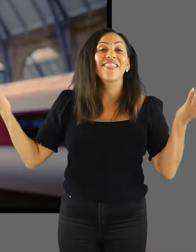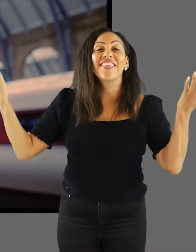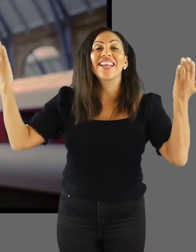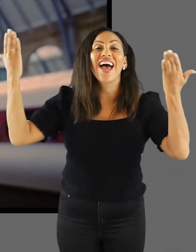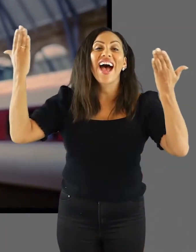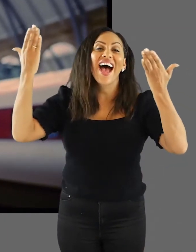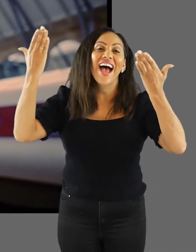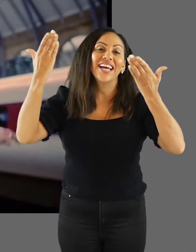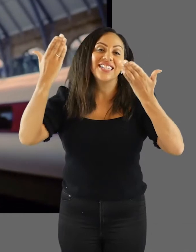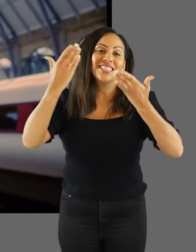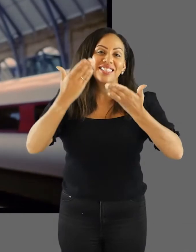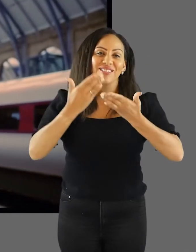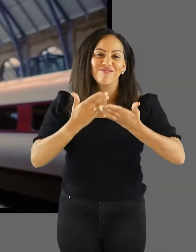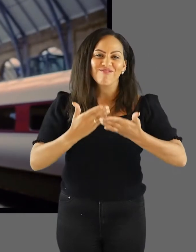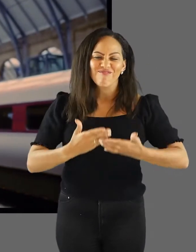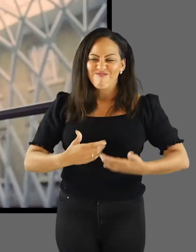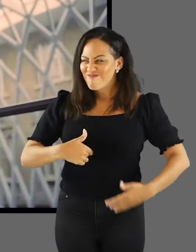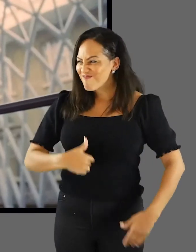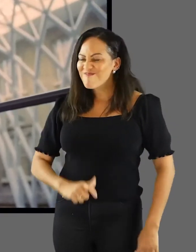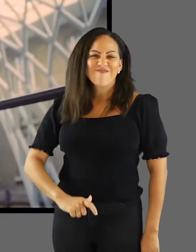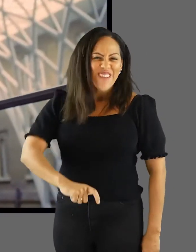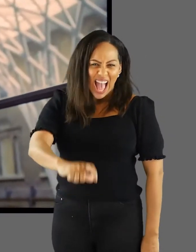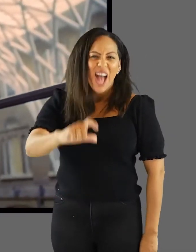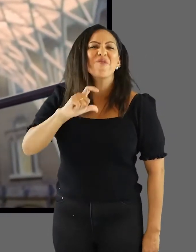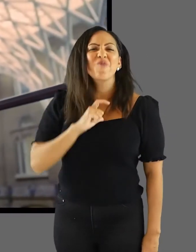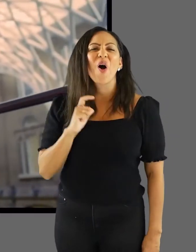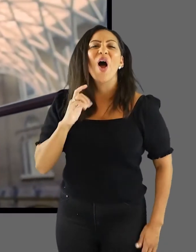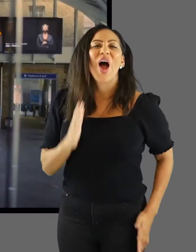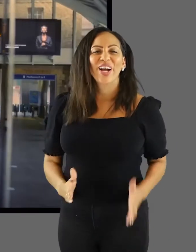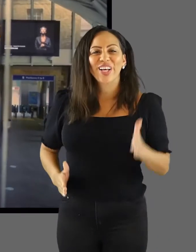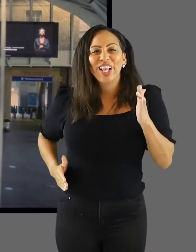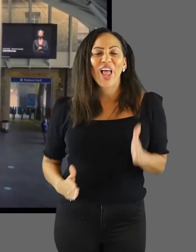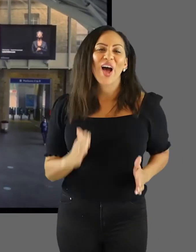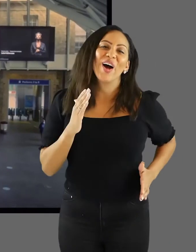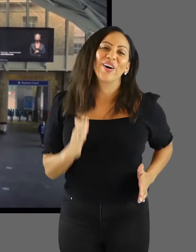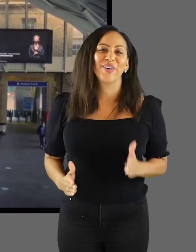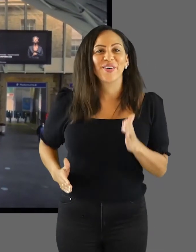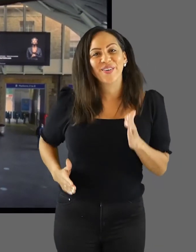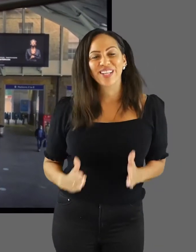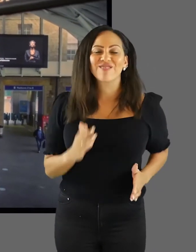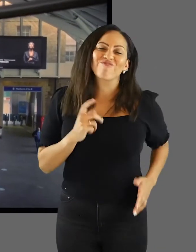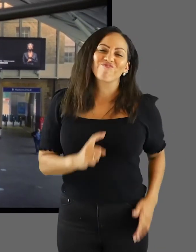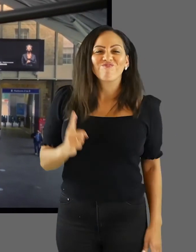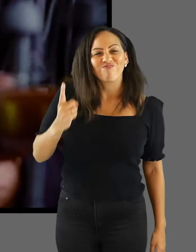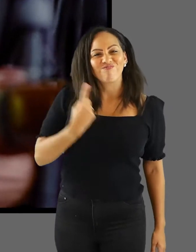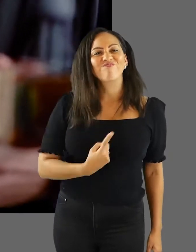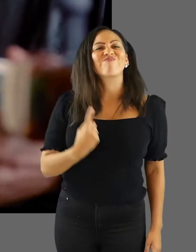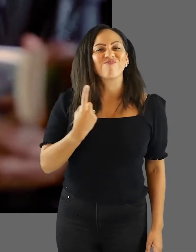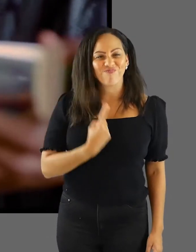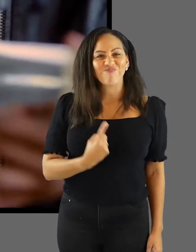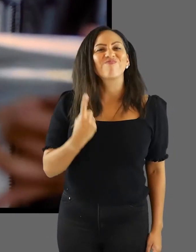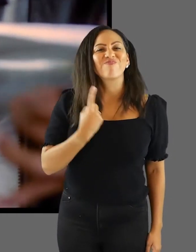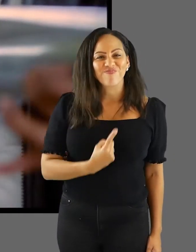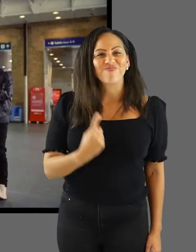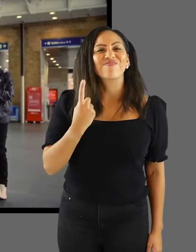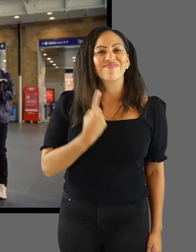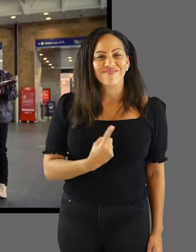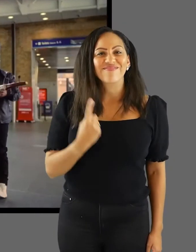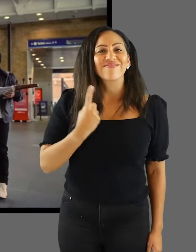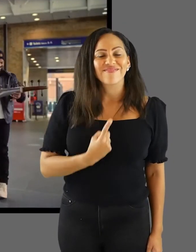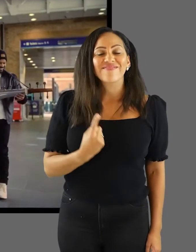artists. We tell stories. It doesn't matter if you're a musician or a dancer or an actor, the medium doesn't really